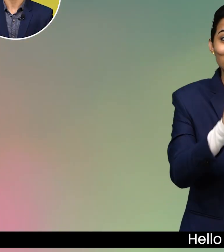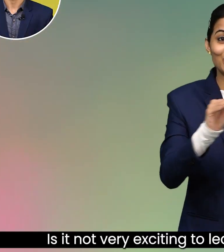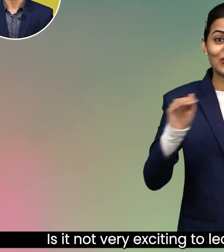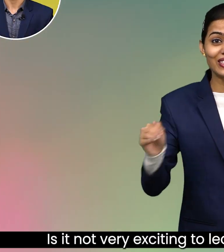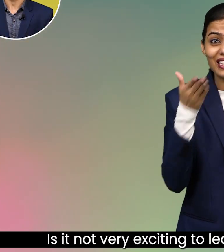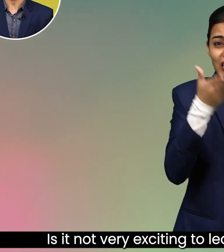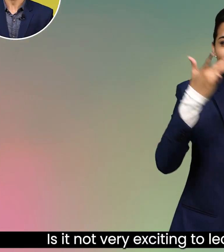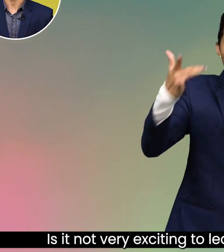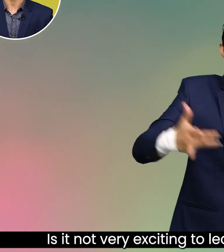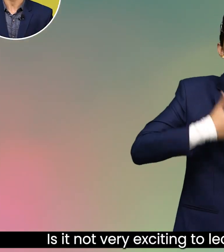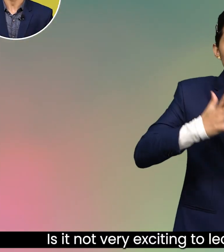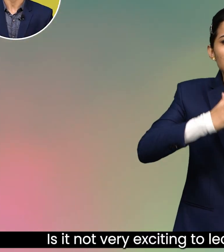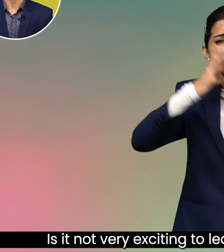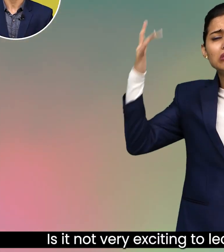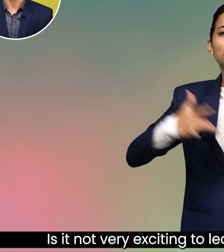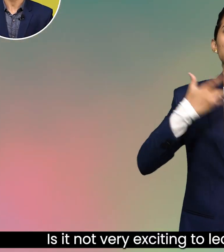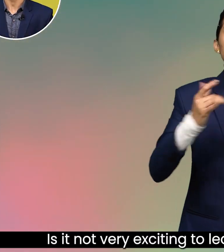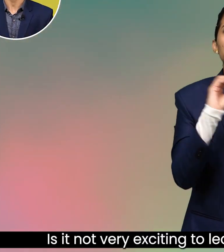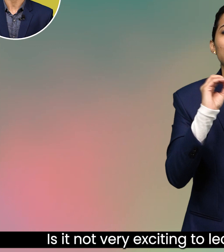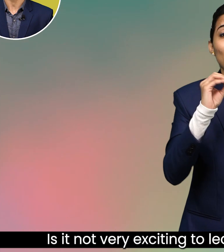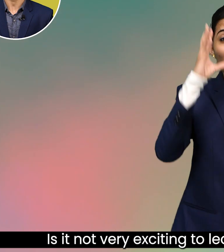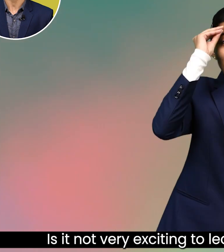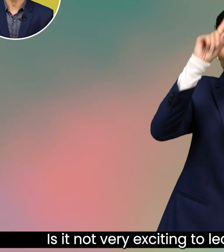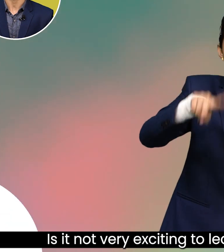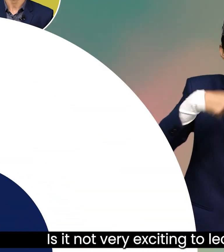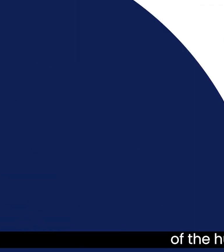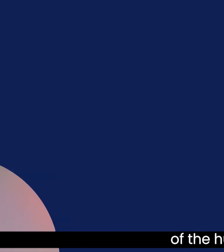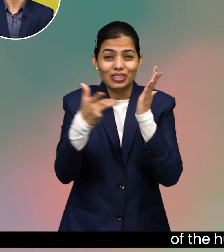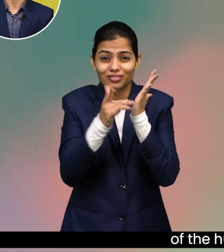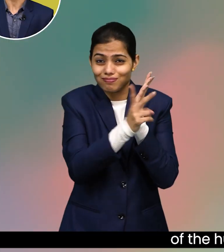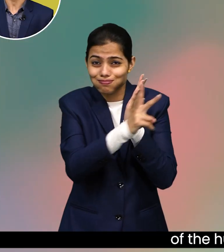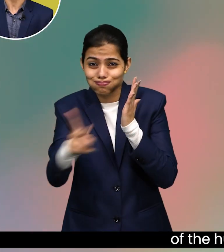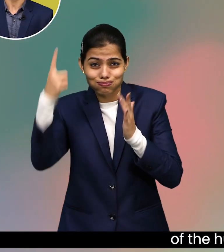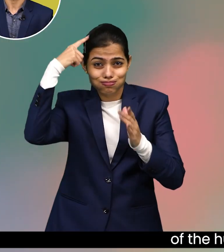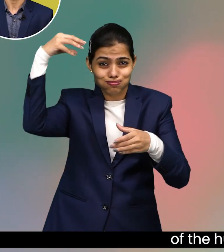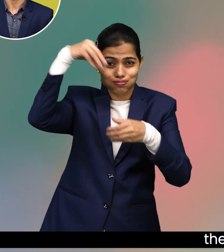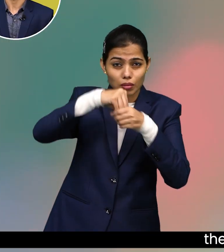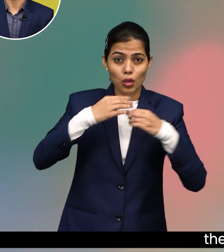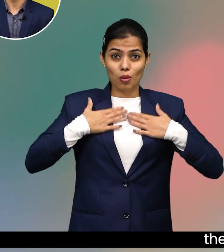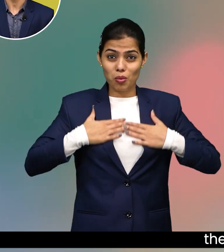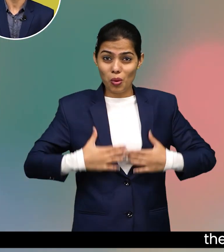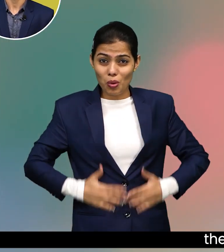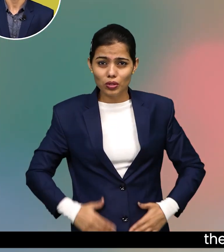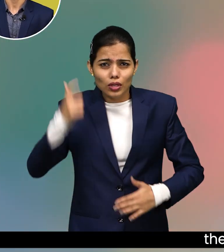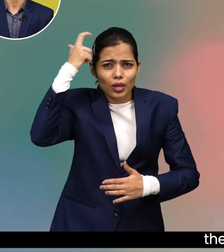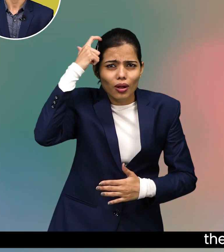Hello children, is it not very exciting to learn about the supercomputer of the human body, the